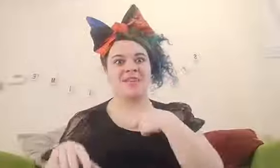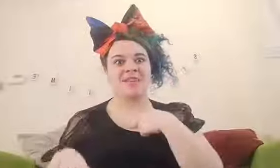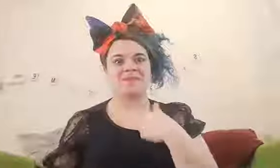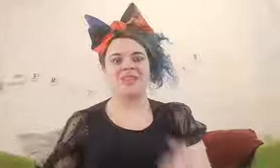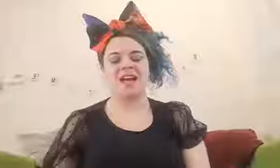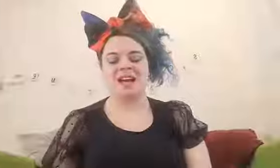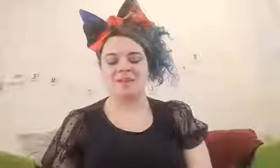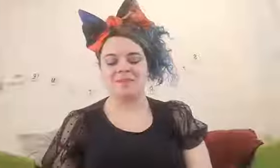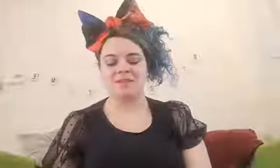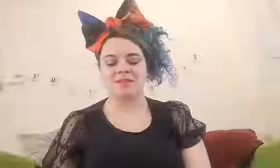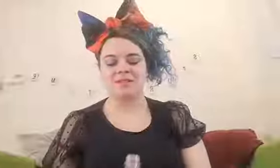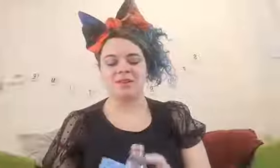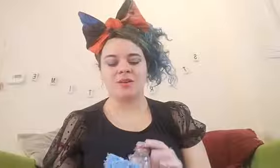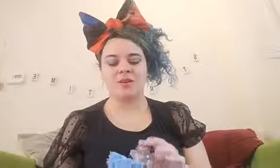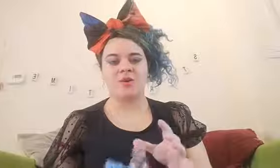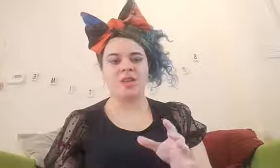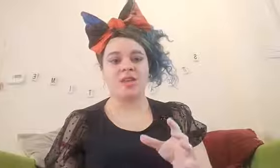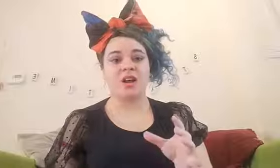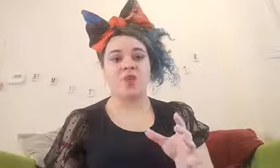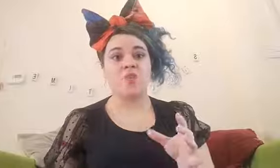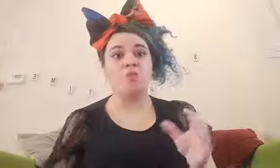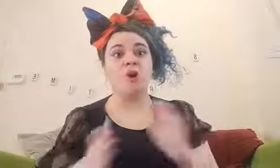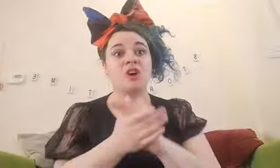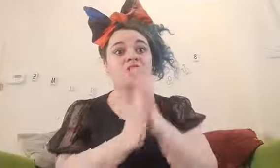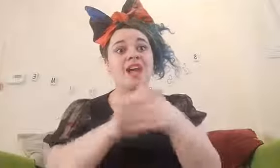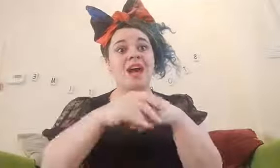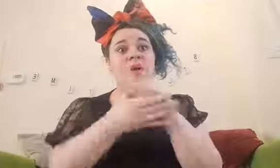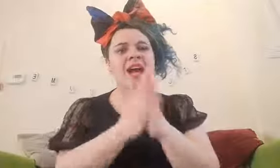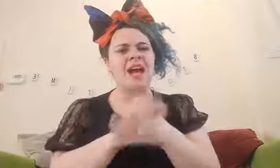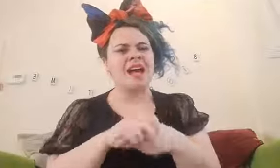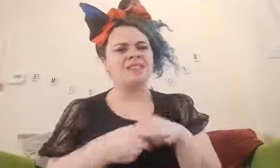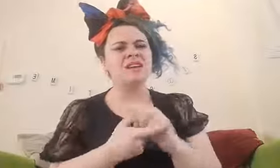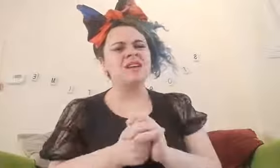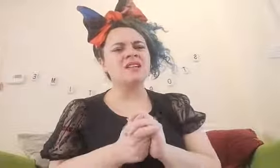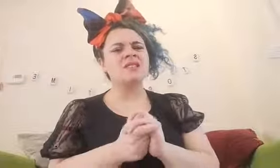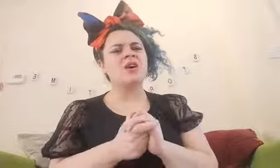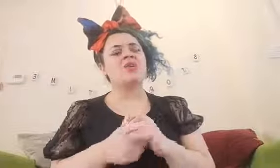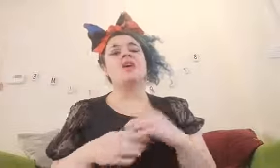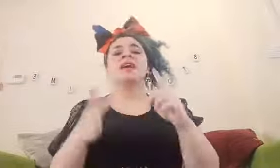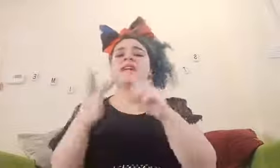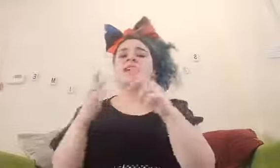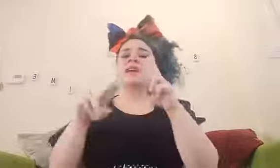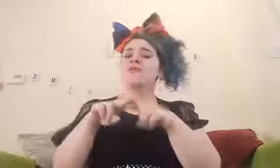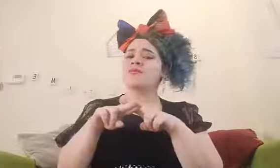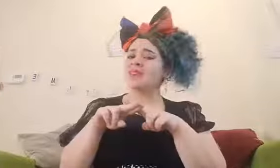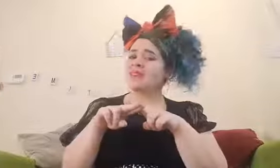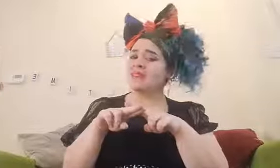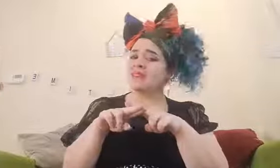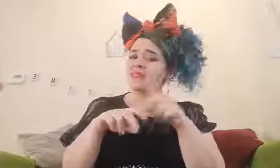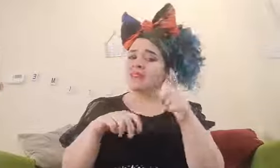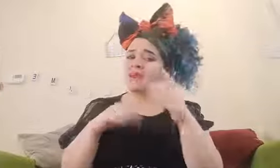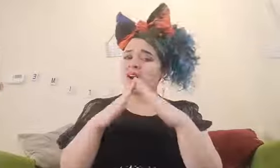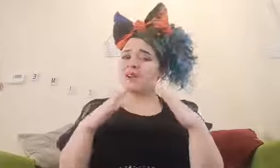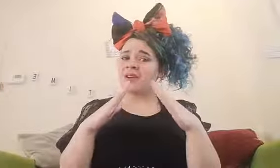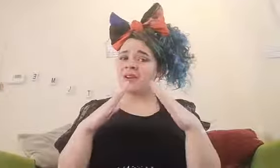me. So we are gonna wash our hands. So if you at home